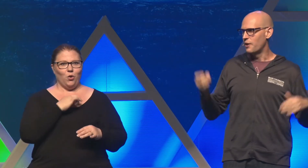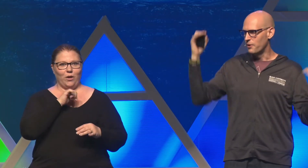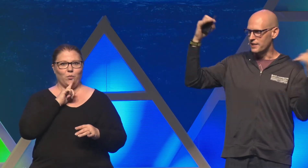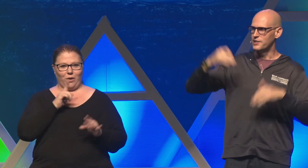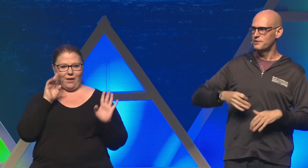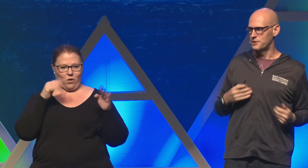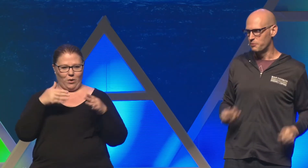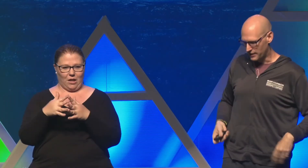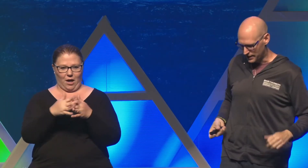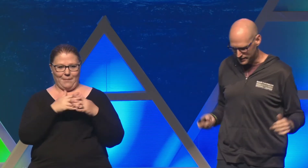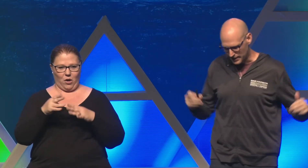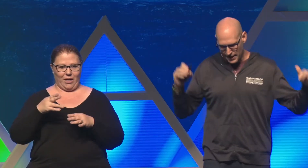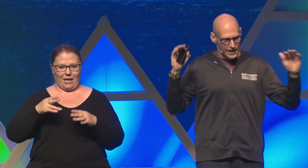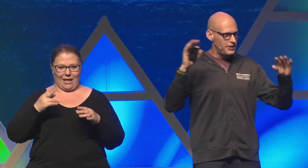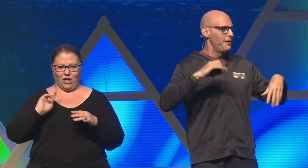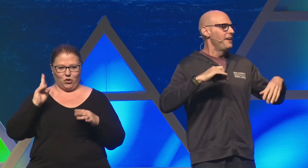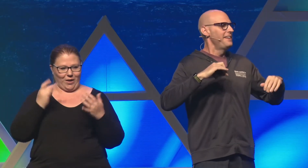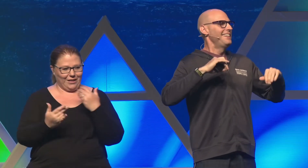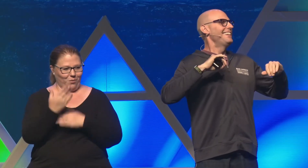on our American history this morning, I can see.